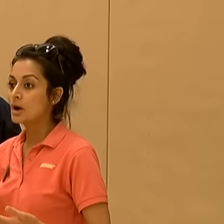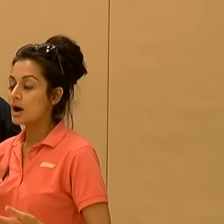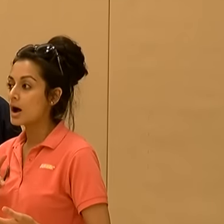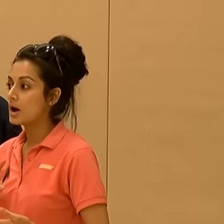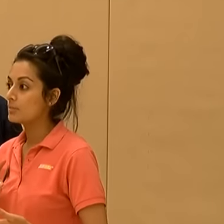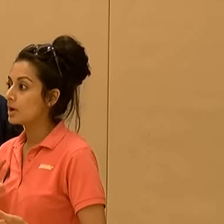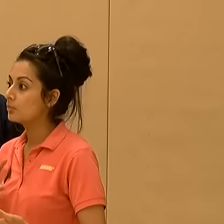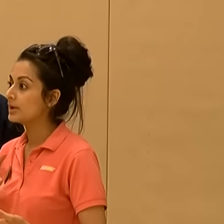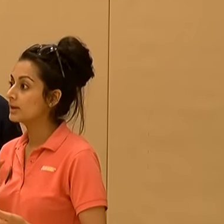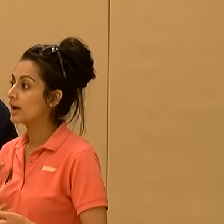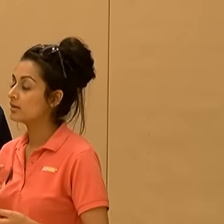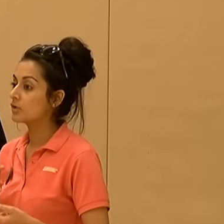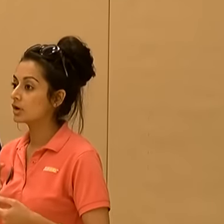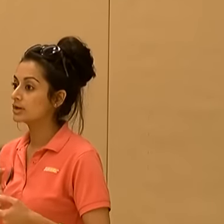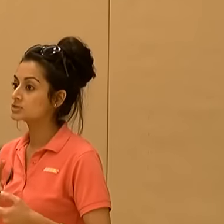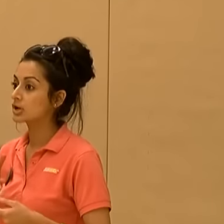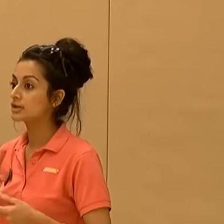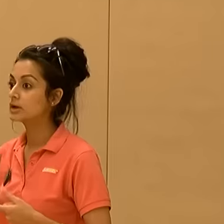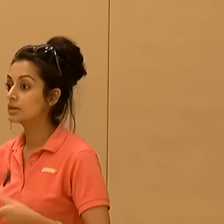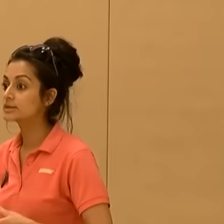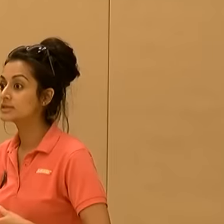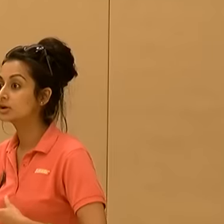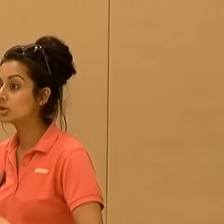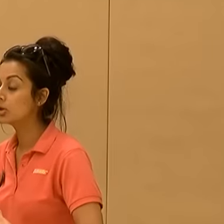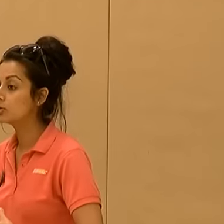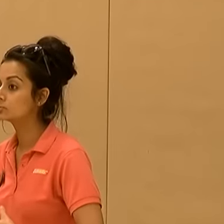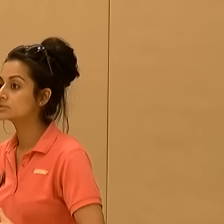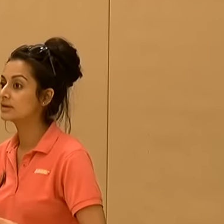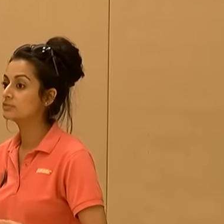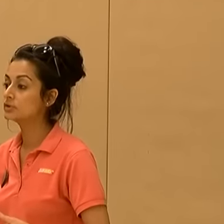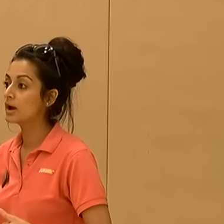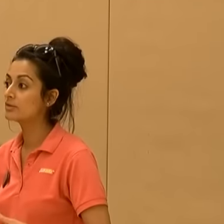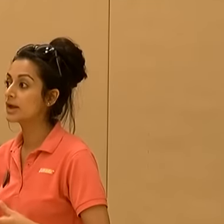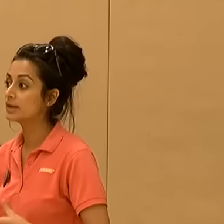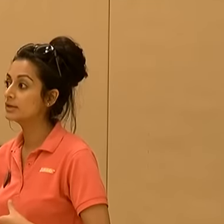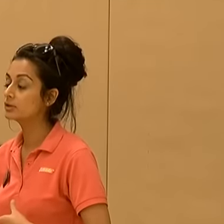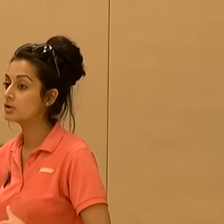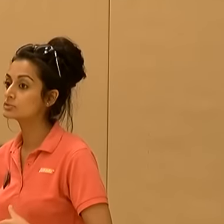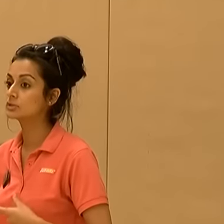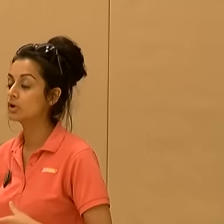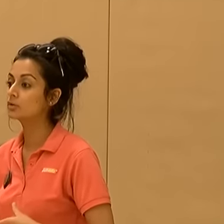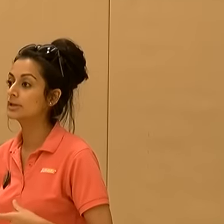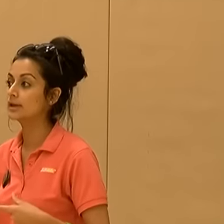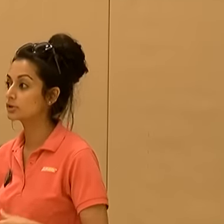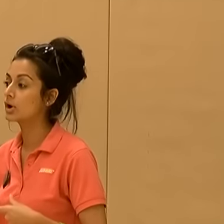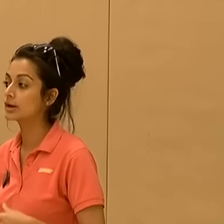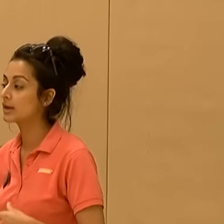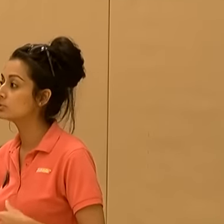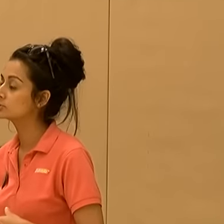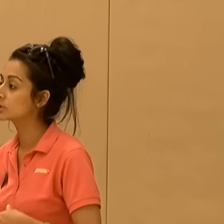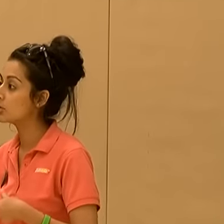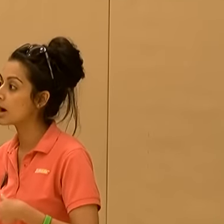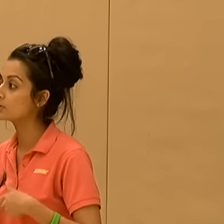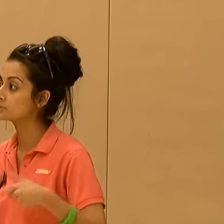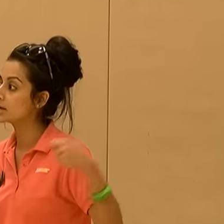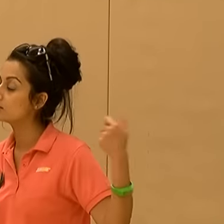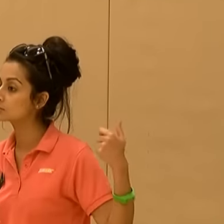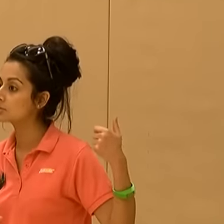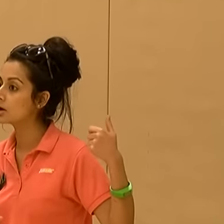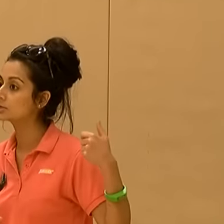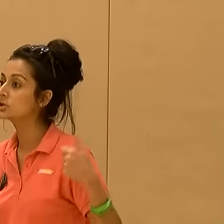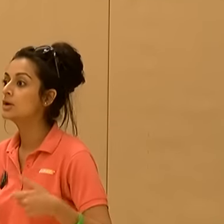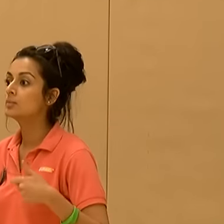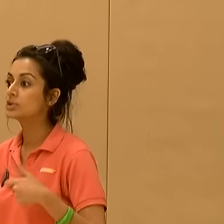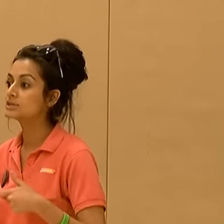Also, we have already started collecting clothes. If you have any clothes locally and you're not able to go out to